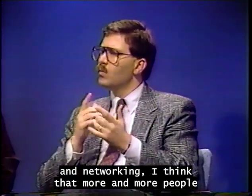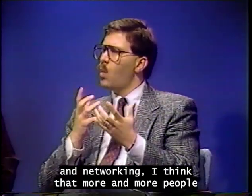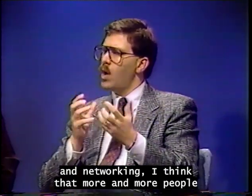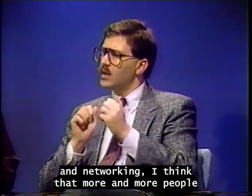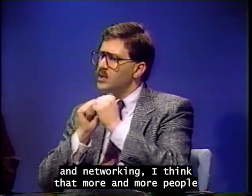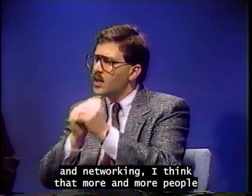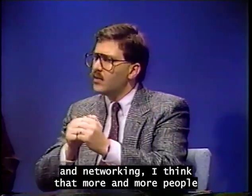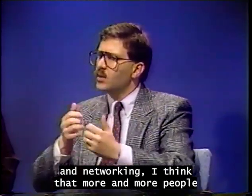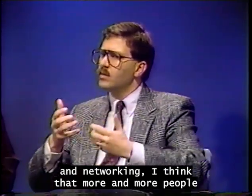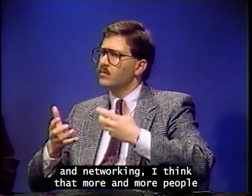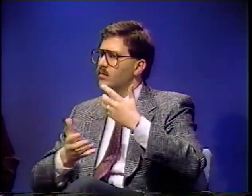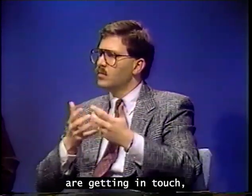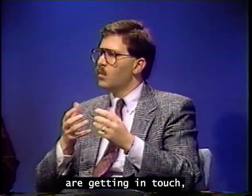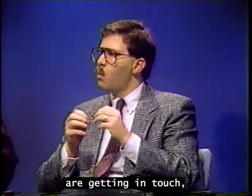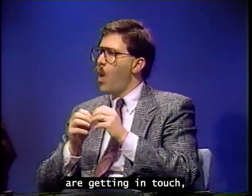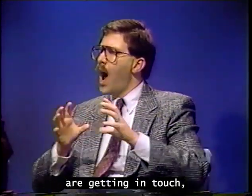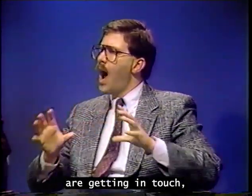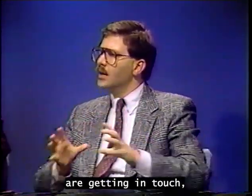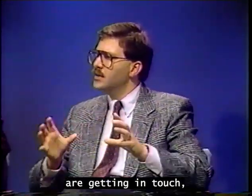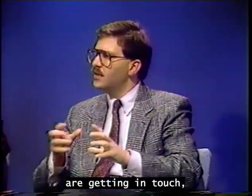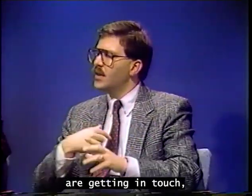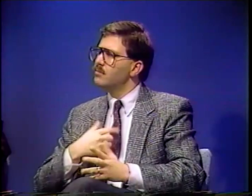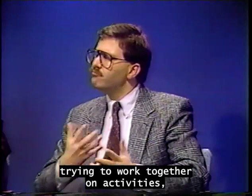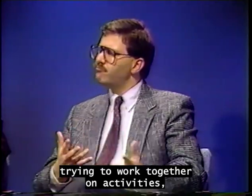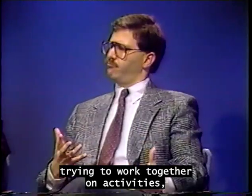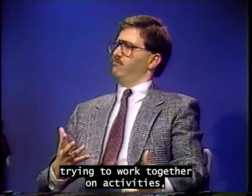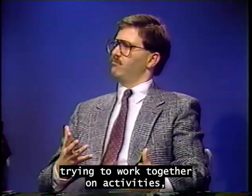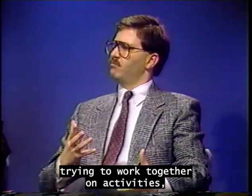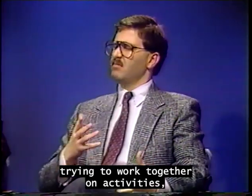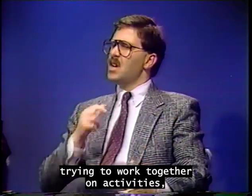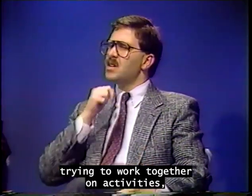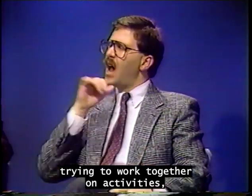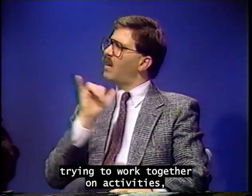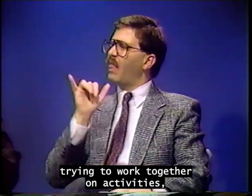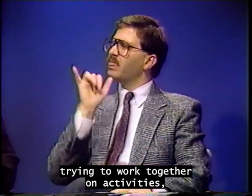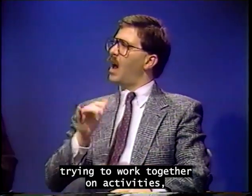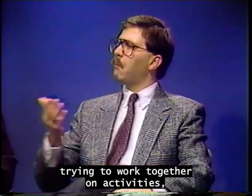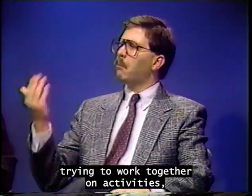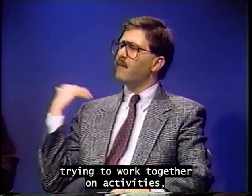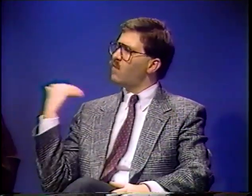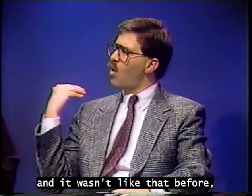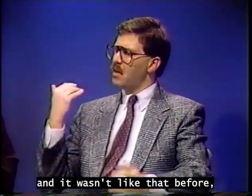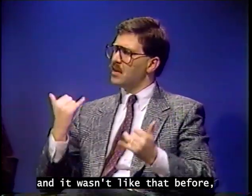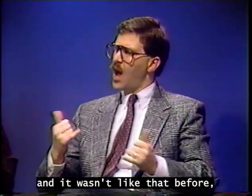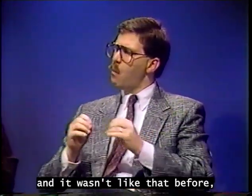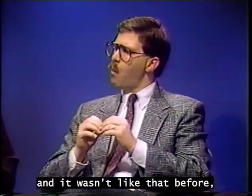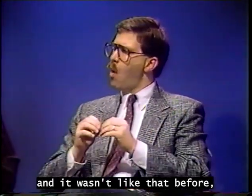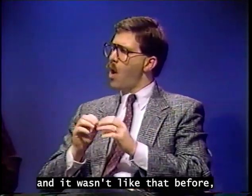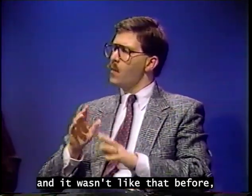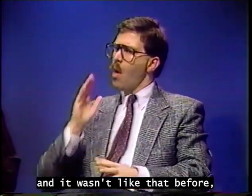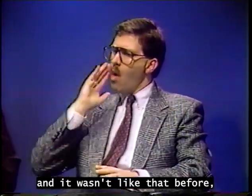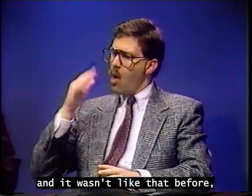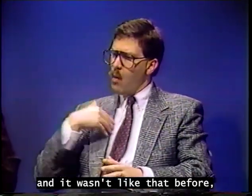think that more and more people are getting in touch, trying to work together on activities. And it wasn't like that